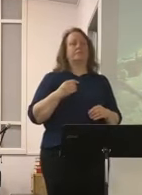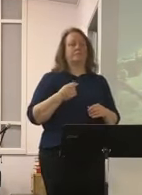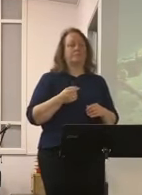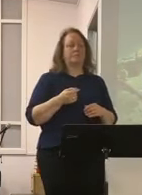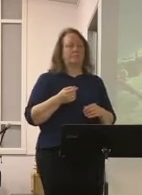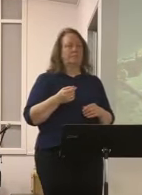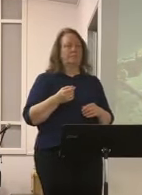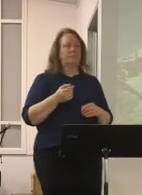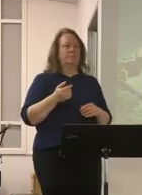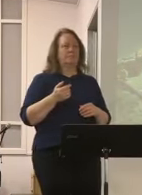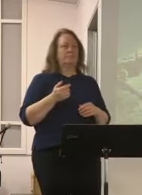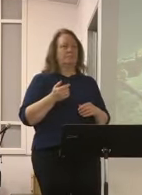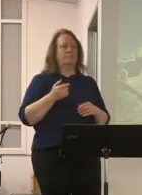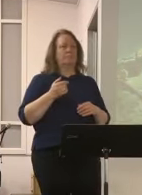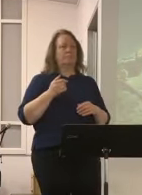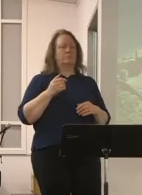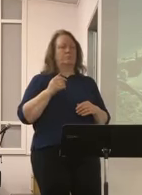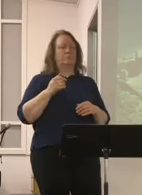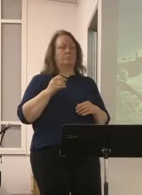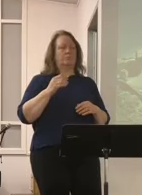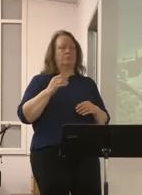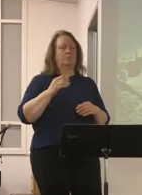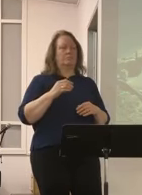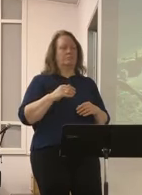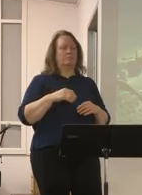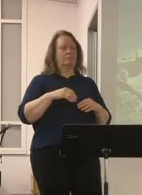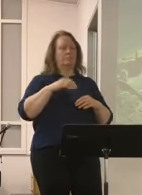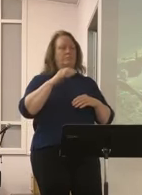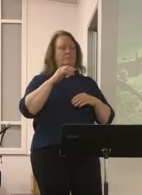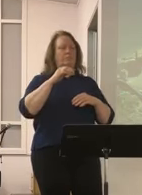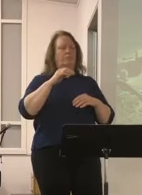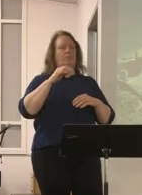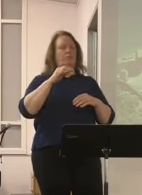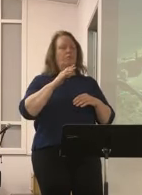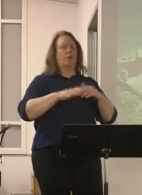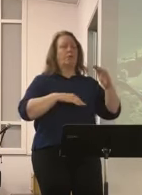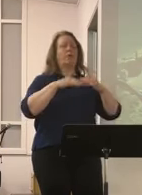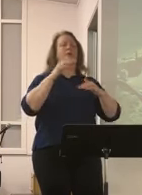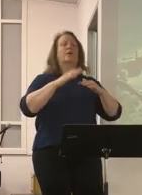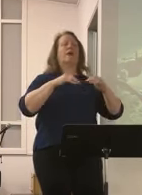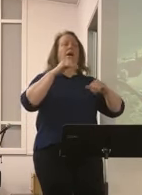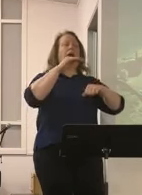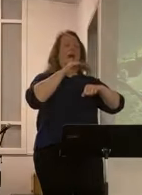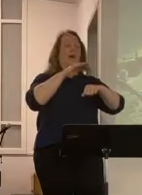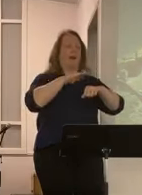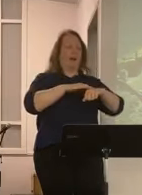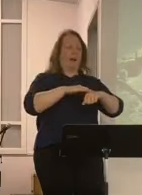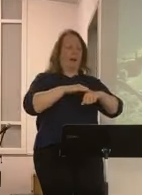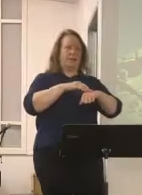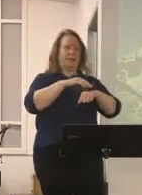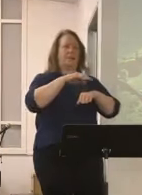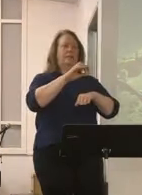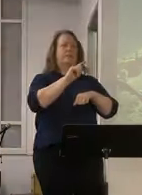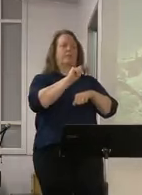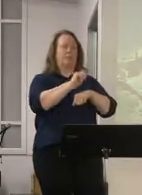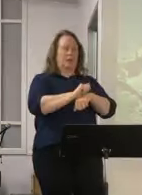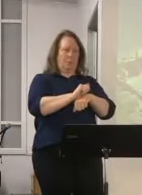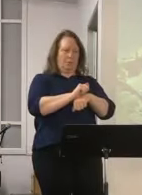been a synagogue built on the synagogue that Jesus would have spoken. So when you walk around